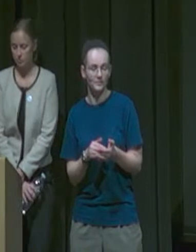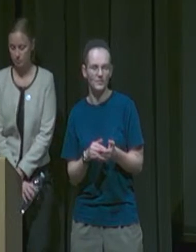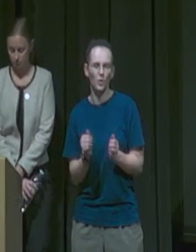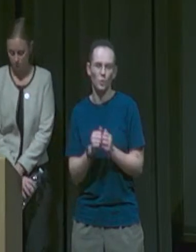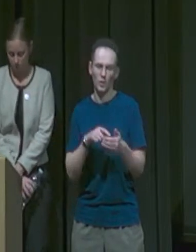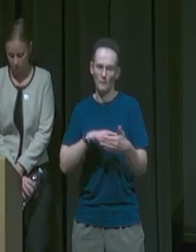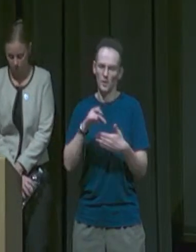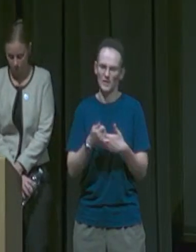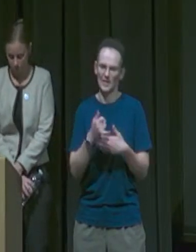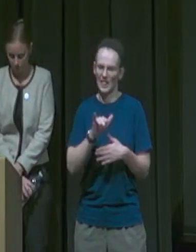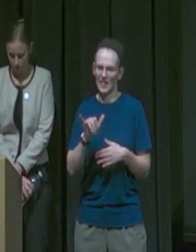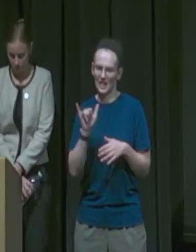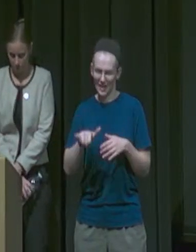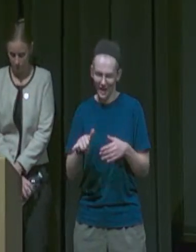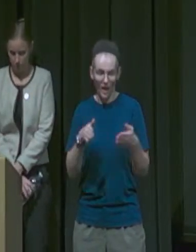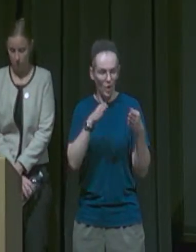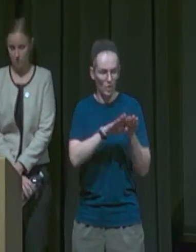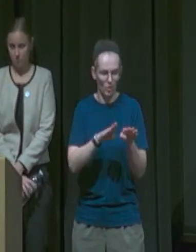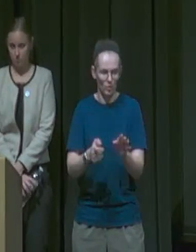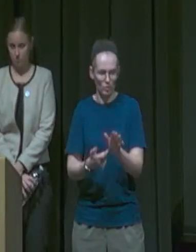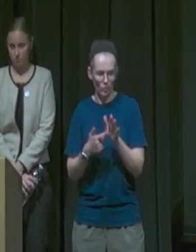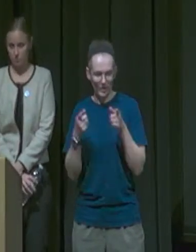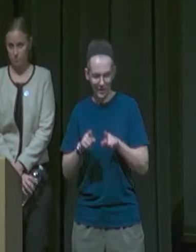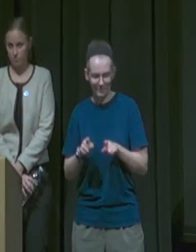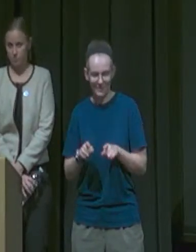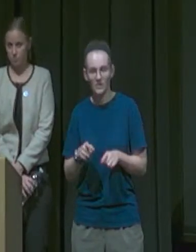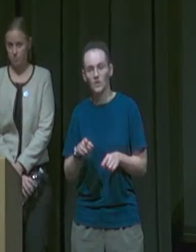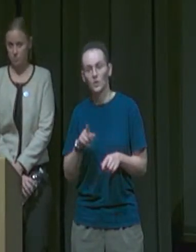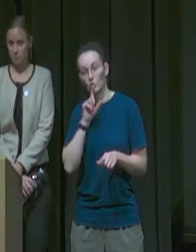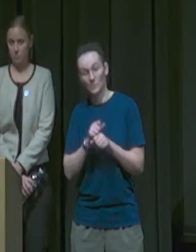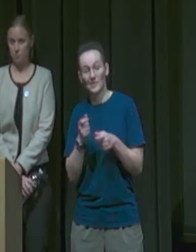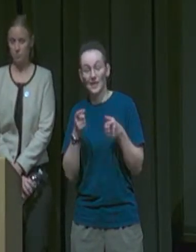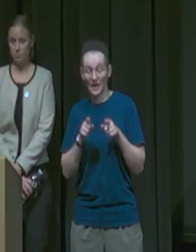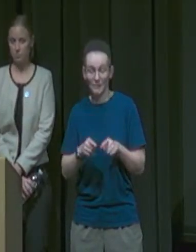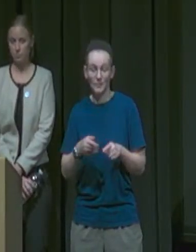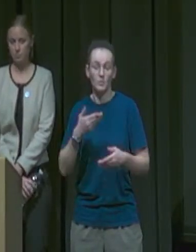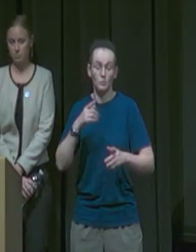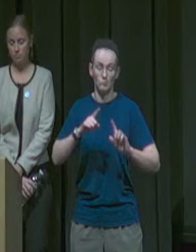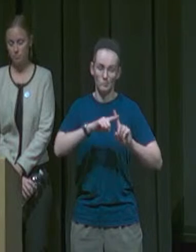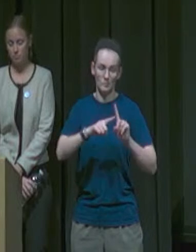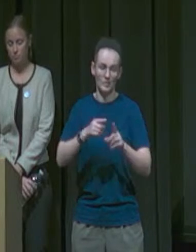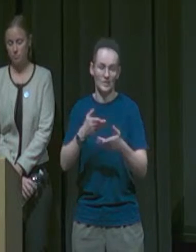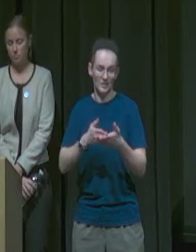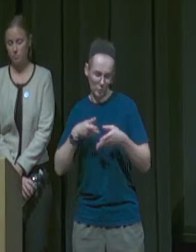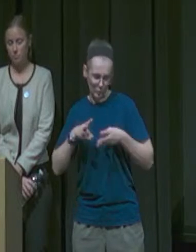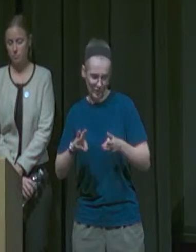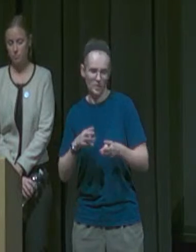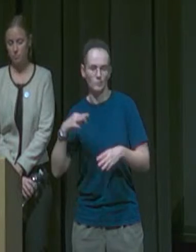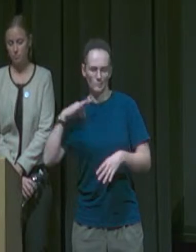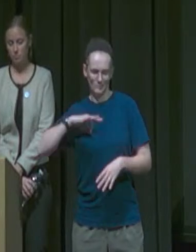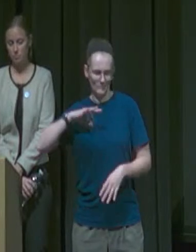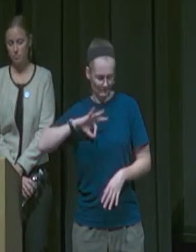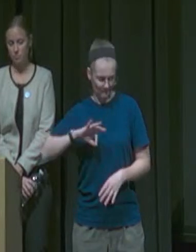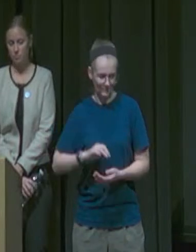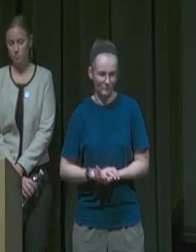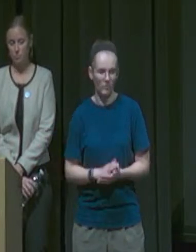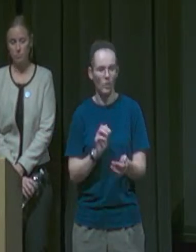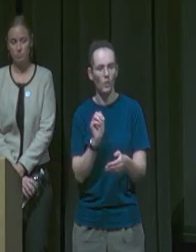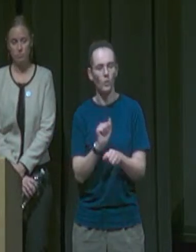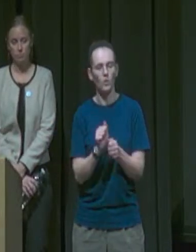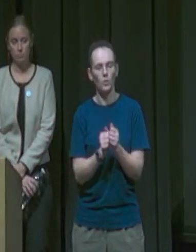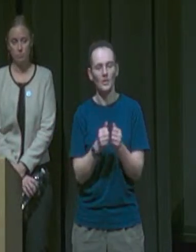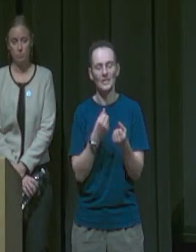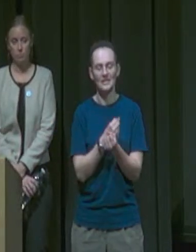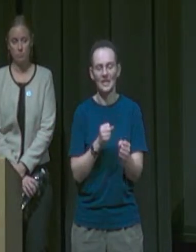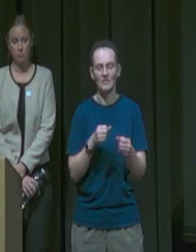with a project like this and closures having to happen, it does end up being a blessing in a couple ways. So working with the safety services